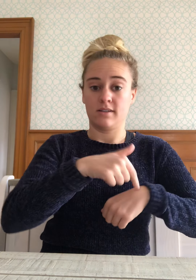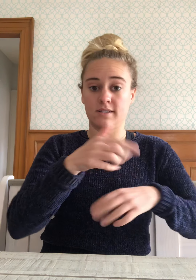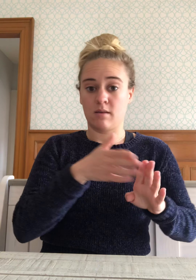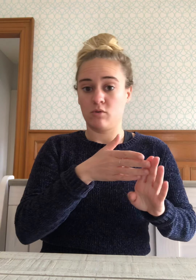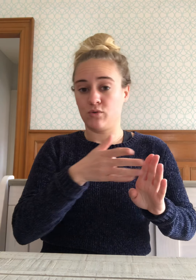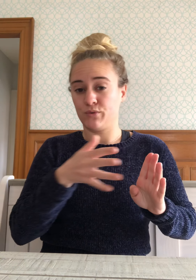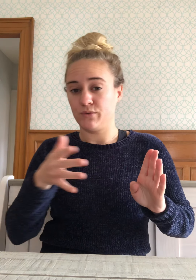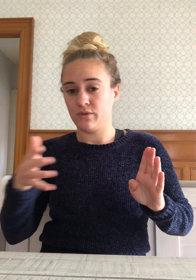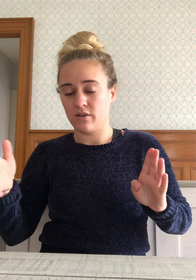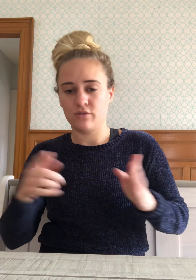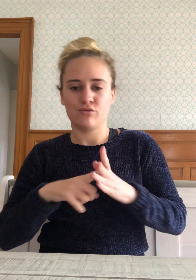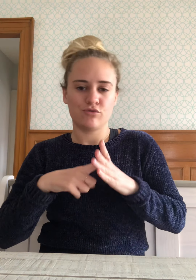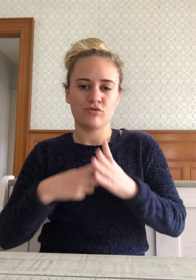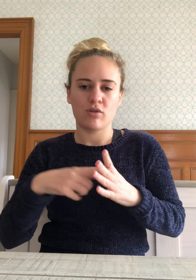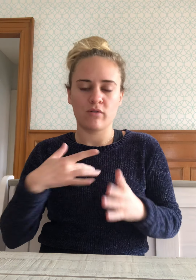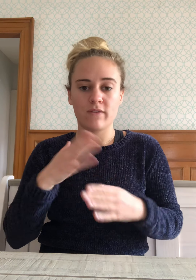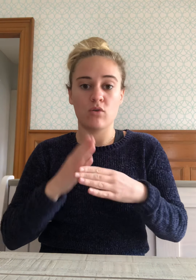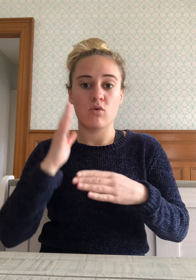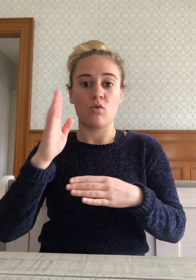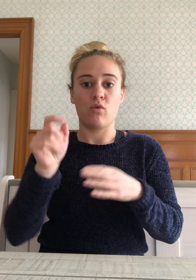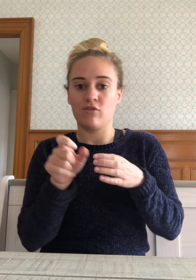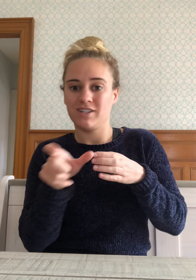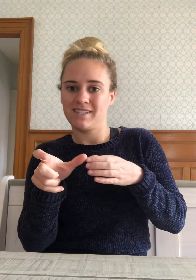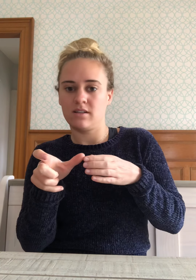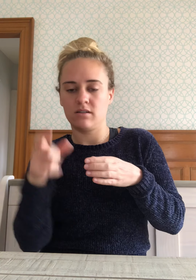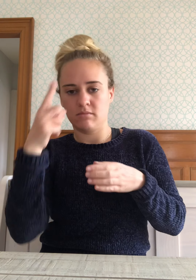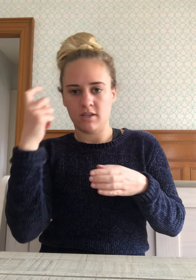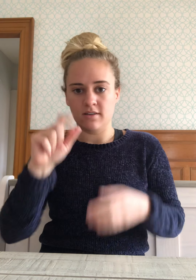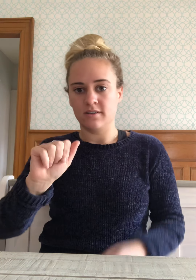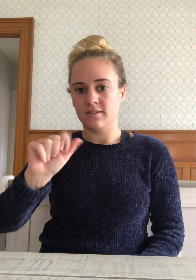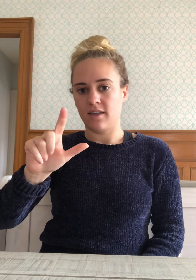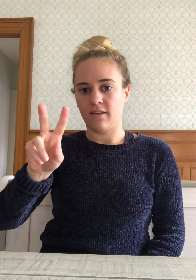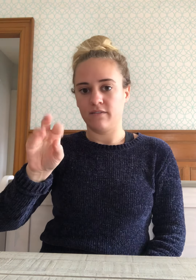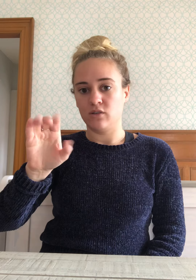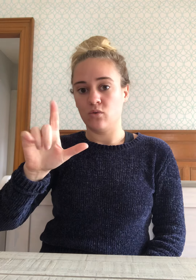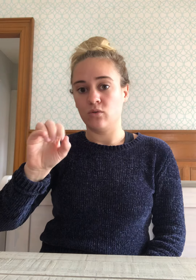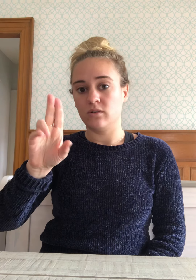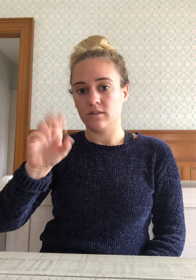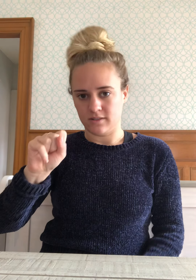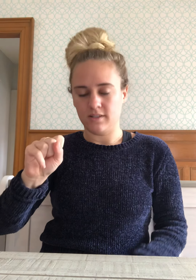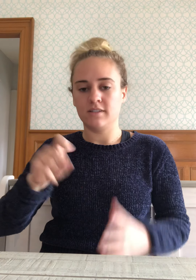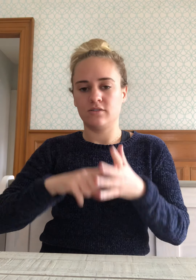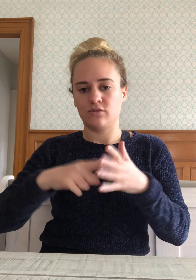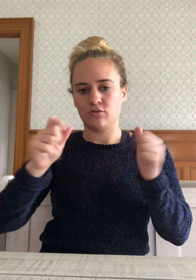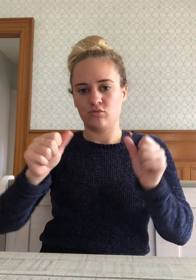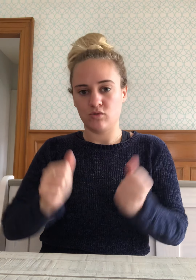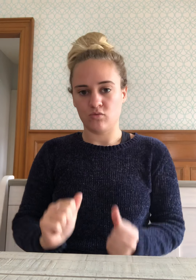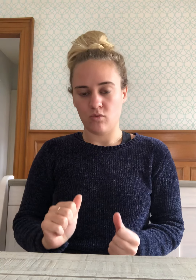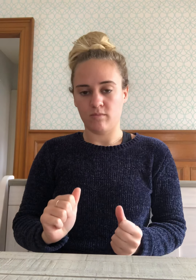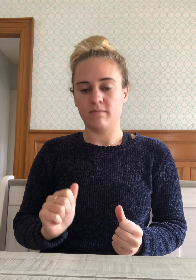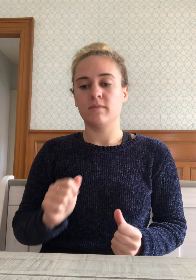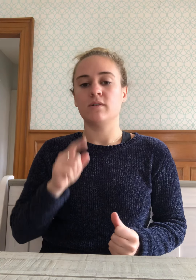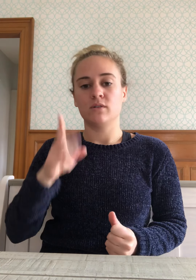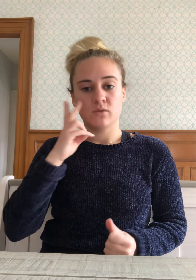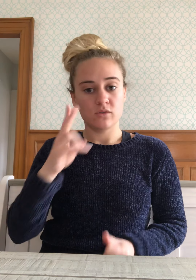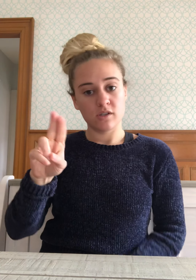overextended flanges as the alveolus that supports the denture begins to resorb. So you're looking at ulcerations anywhere, you know to